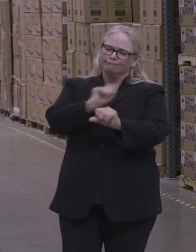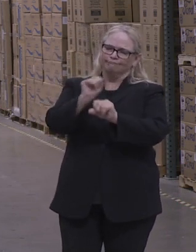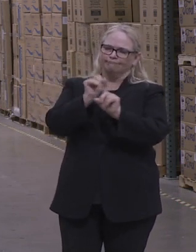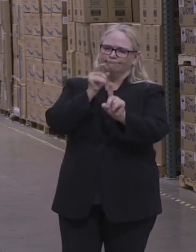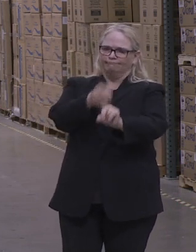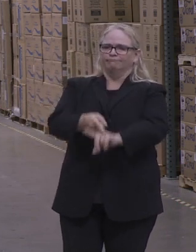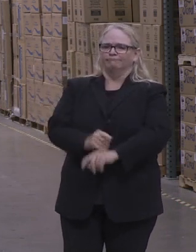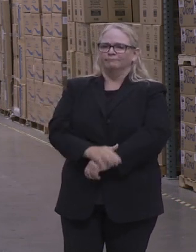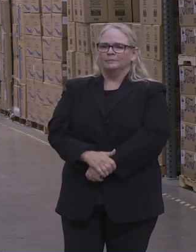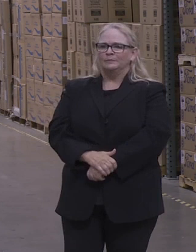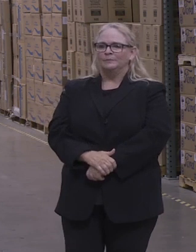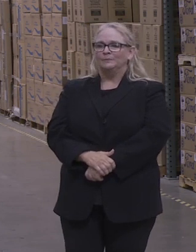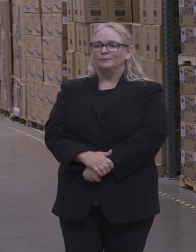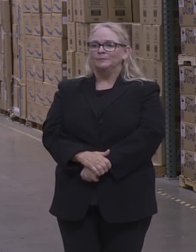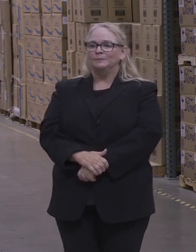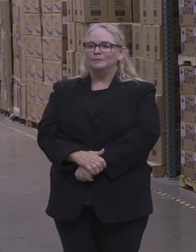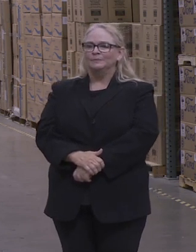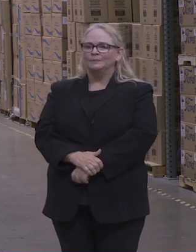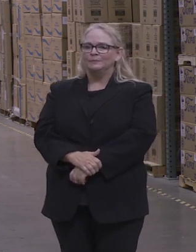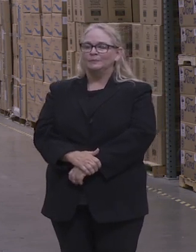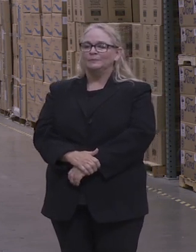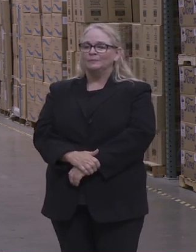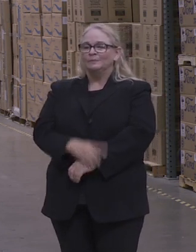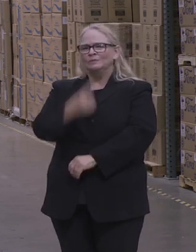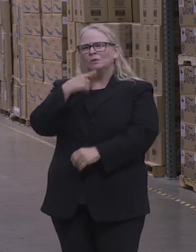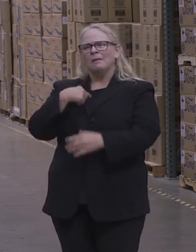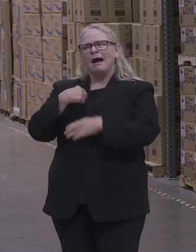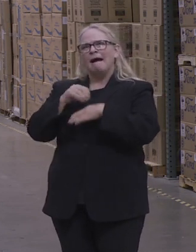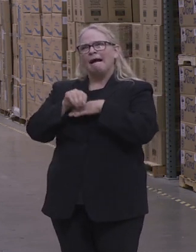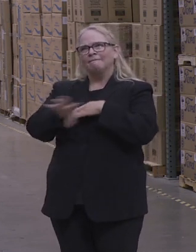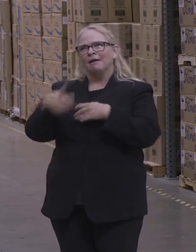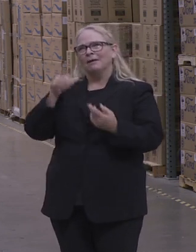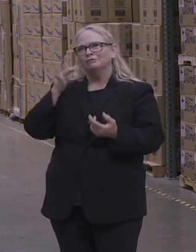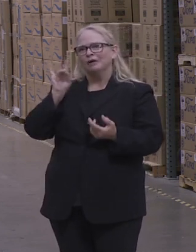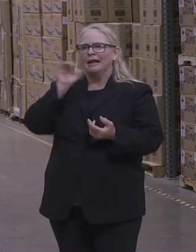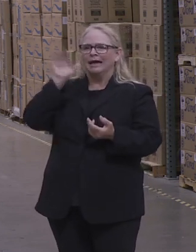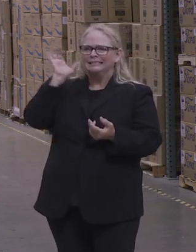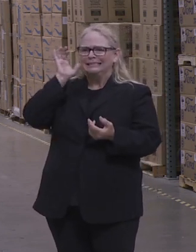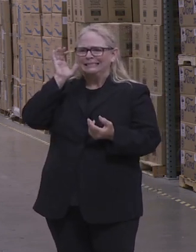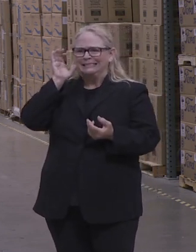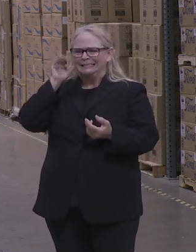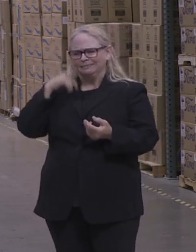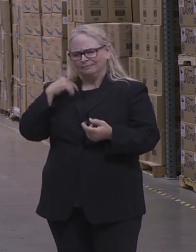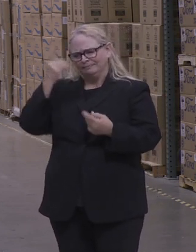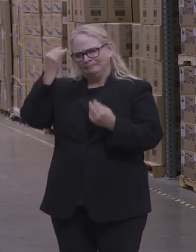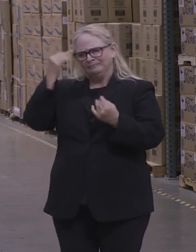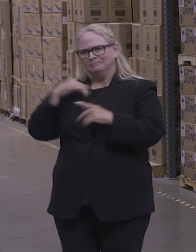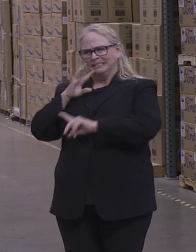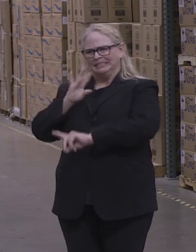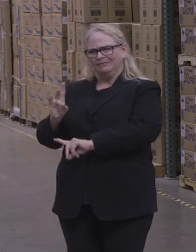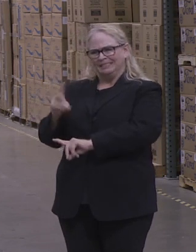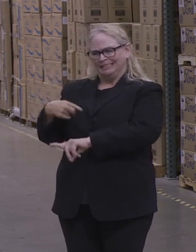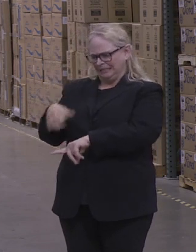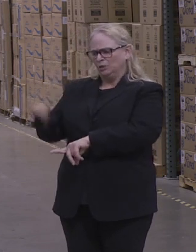about advice, I'll tell you, after the 4th night in a row of trying to get my 7-year-old to go to sleep before 10 p.m., I'm the one